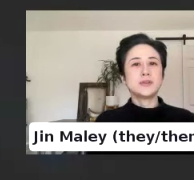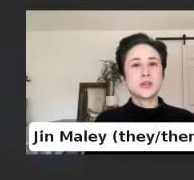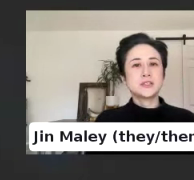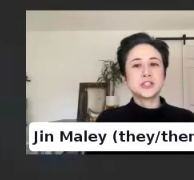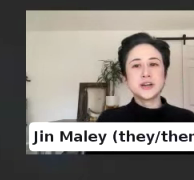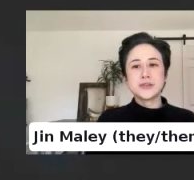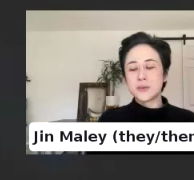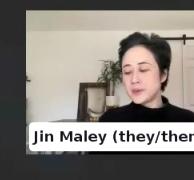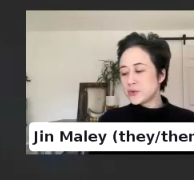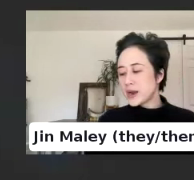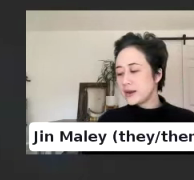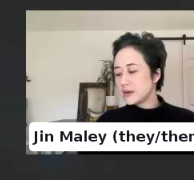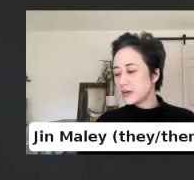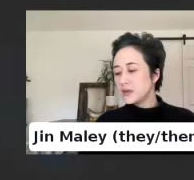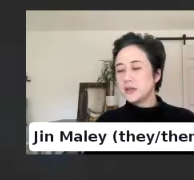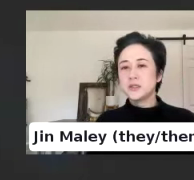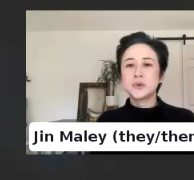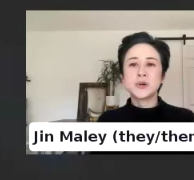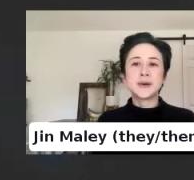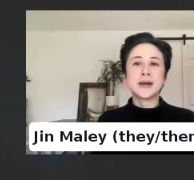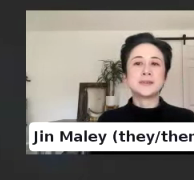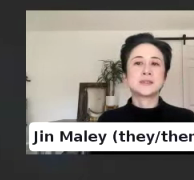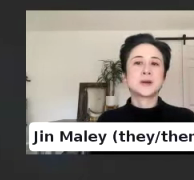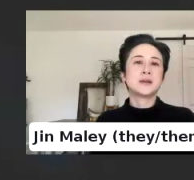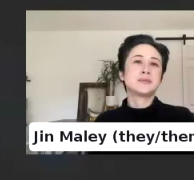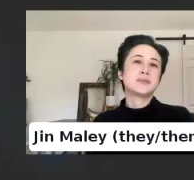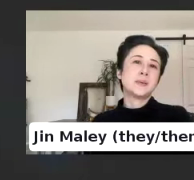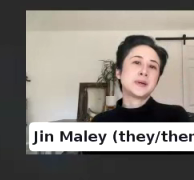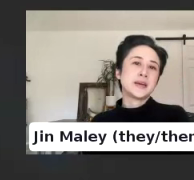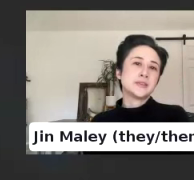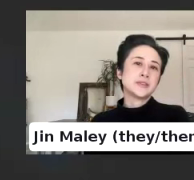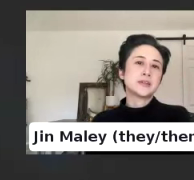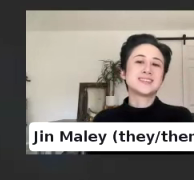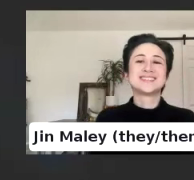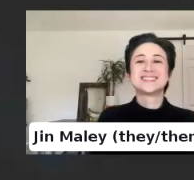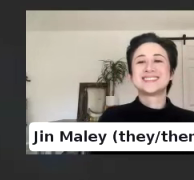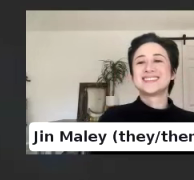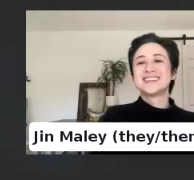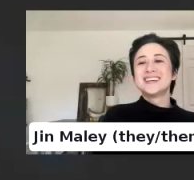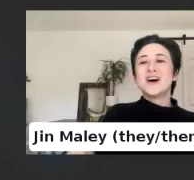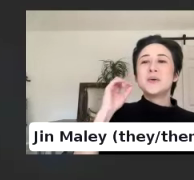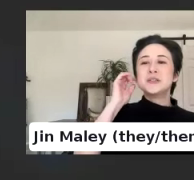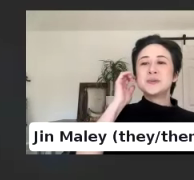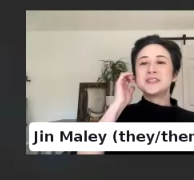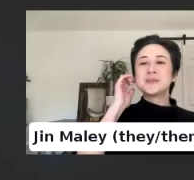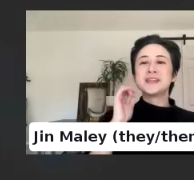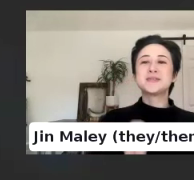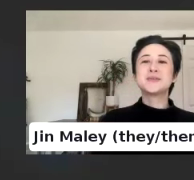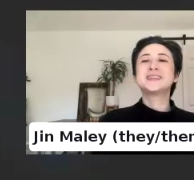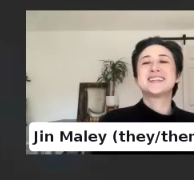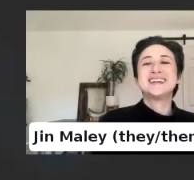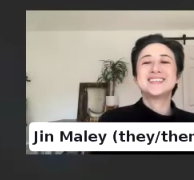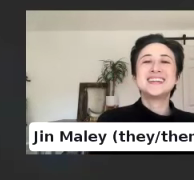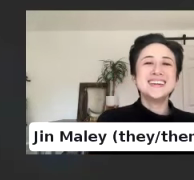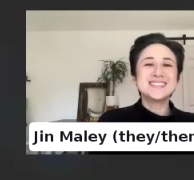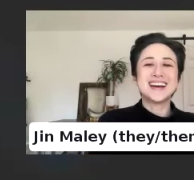And if you'd like to share, that would be great. And don't worry about having some kind of epic answer. Always been one to play the fool